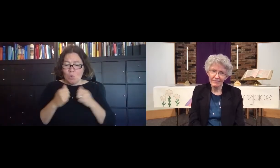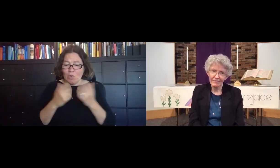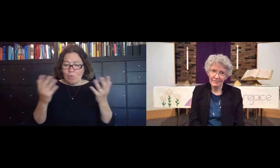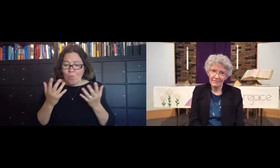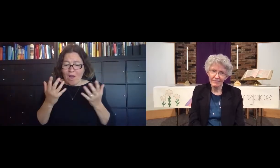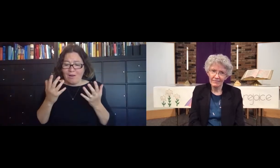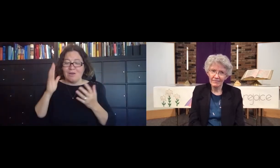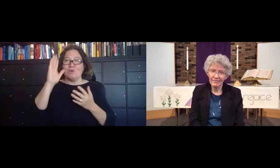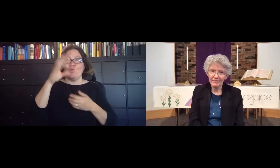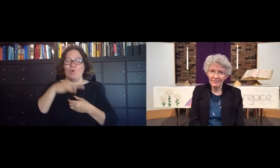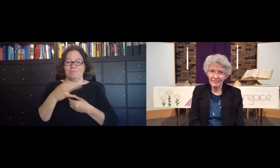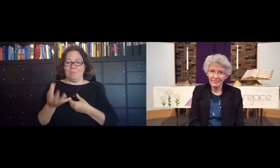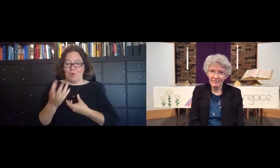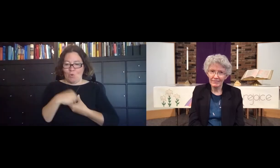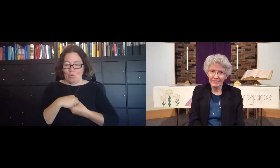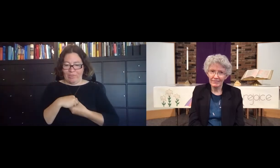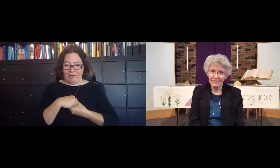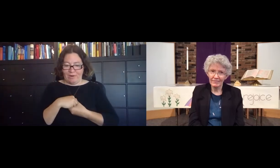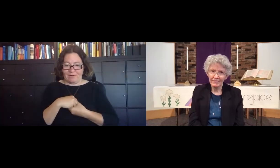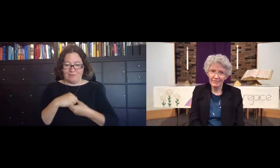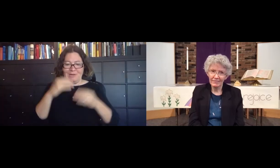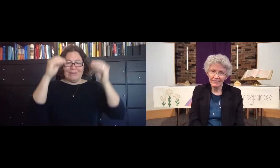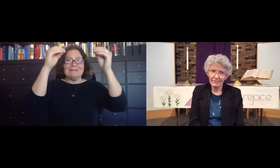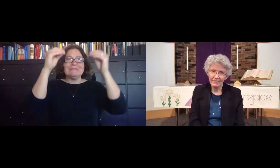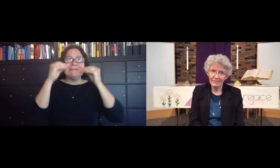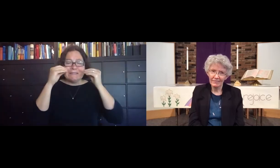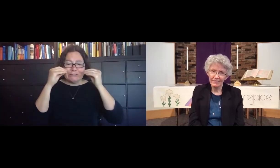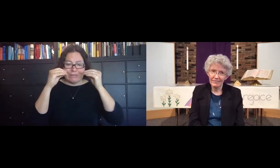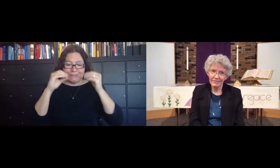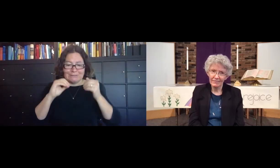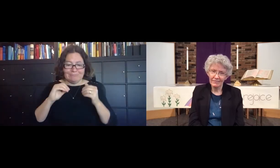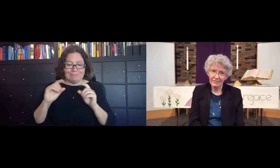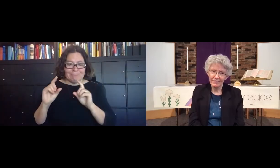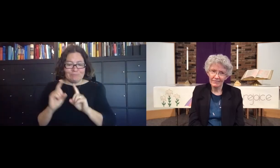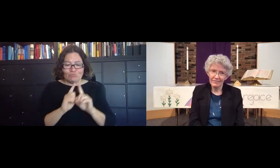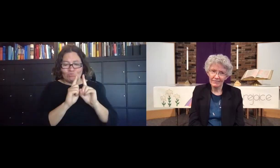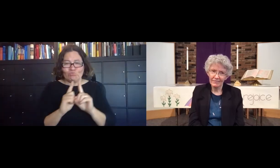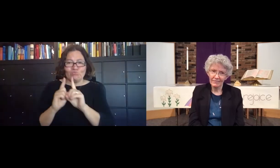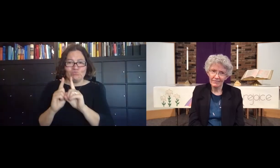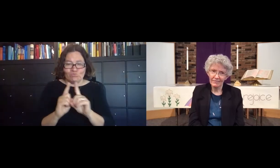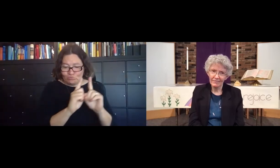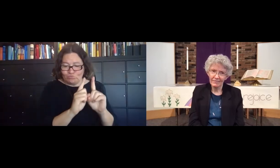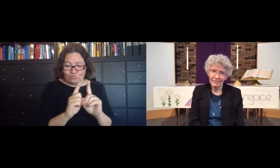Forgive us and renew your spirit within us. Teach us to walk with you.